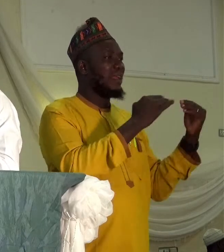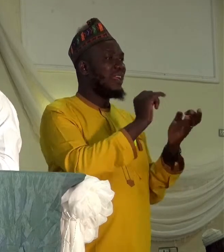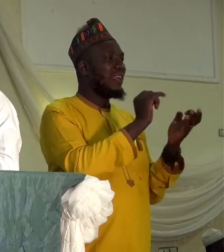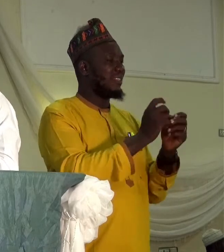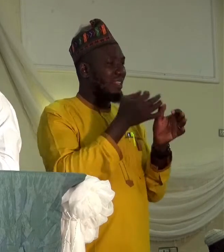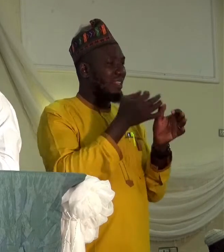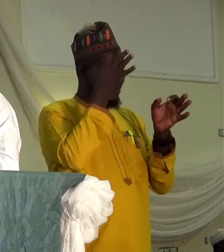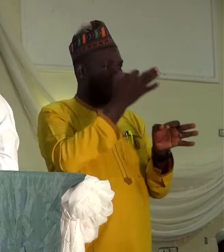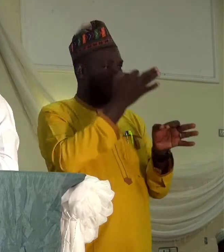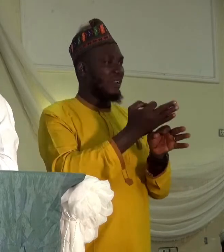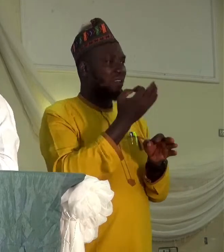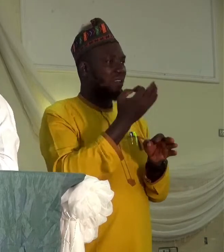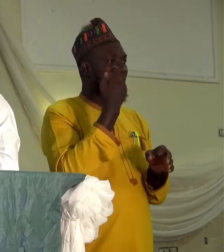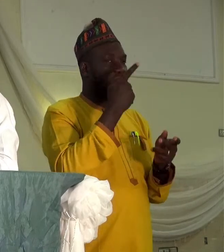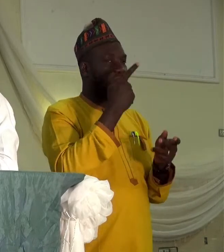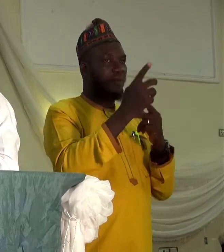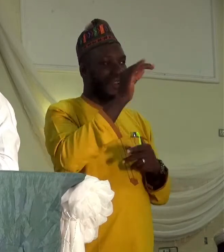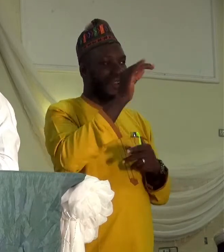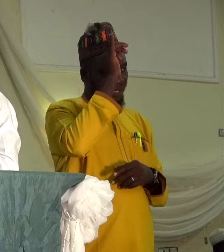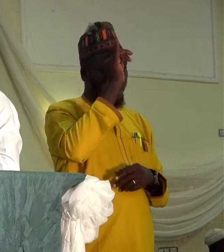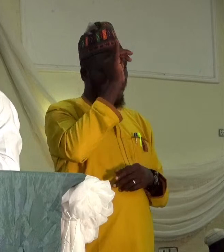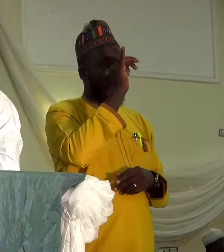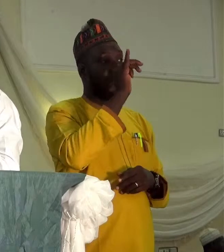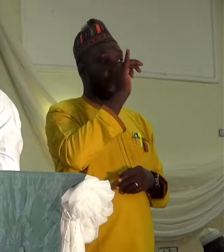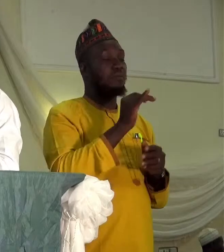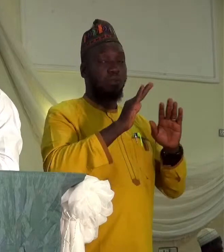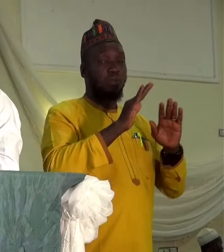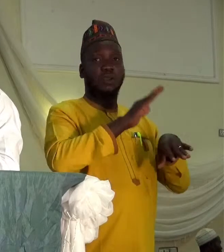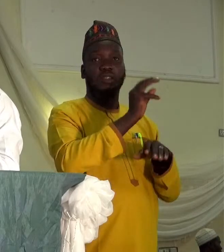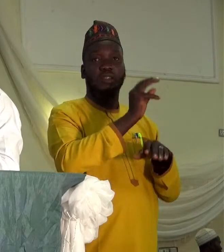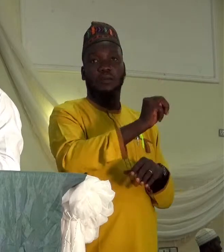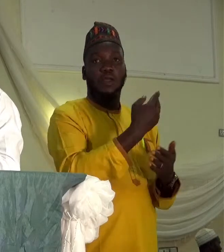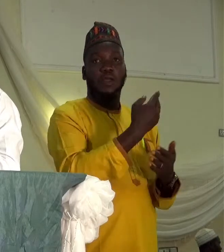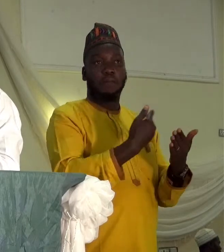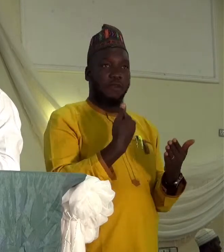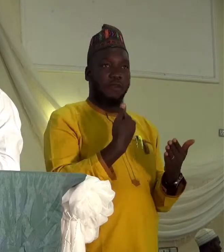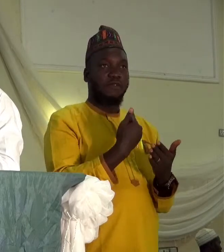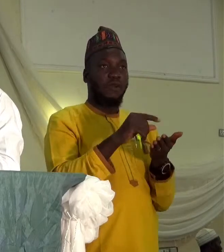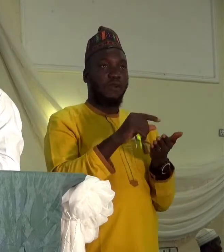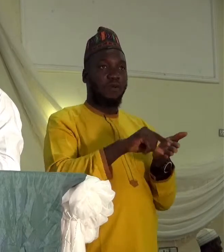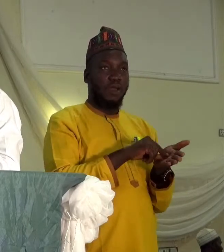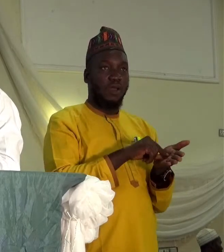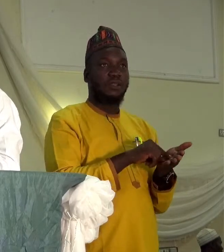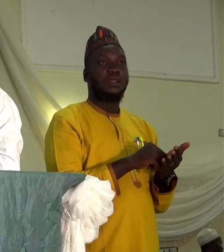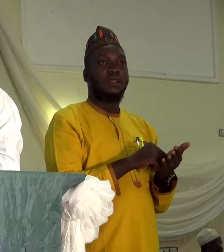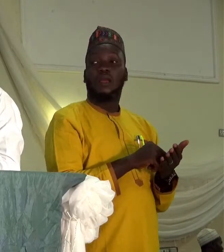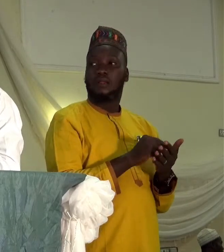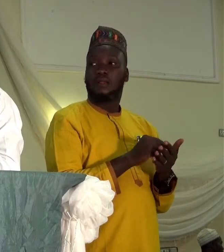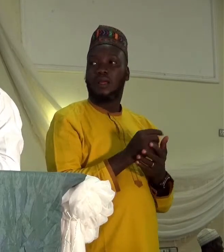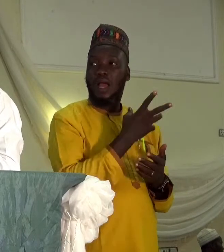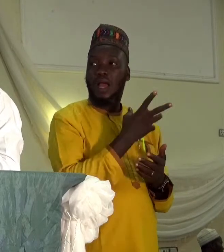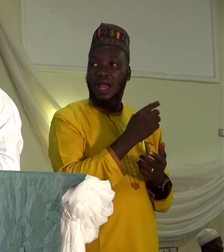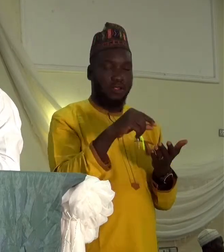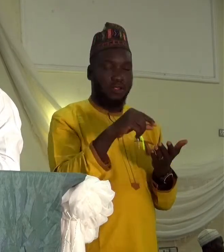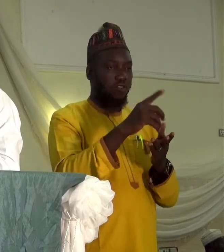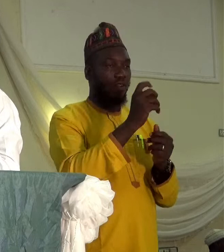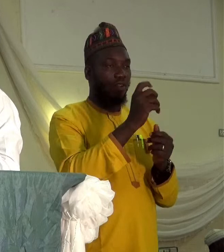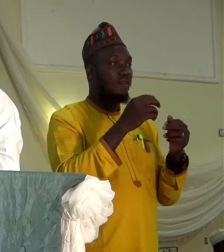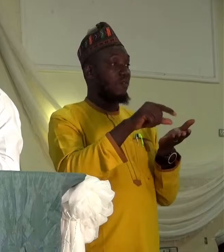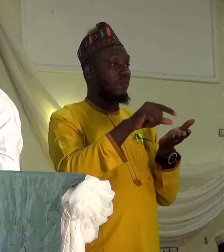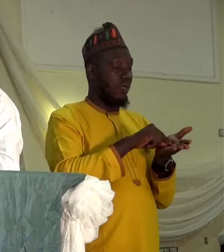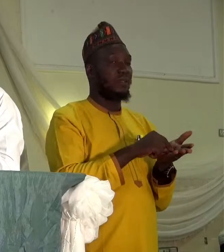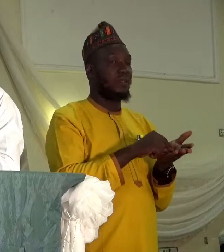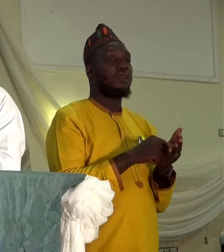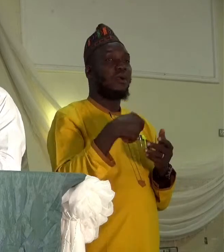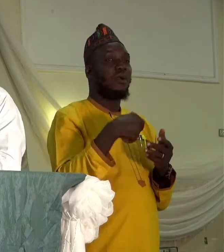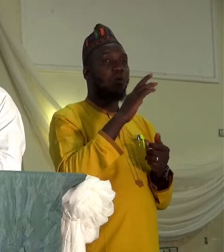father Ibrahim alayhi salatu wa salam, who named us Muslims before the revelation of the Quran and even during the course of revelation of the Quran.